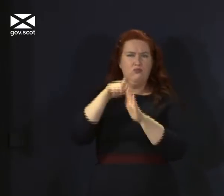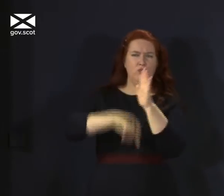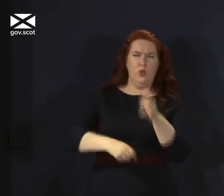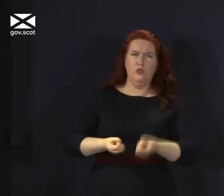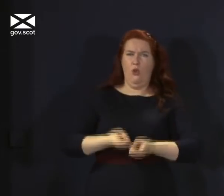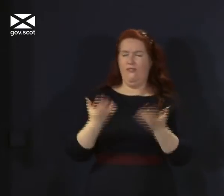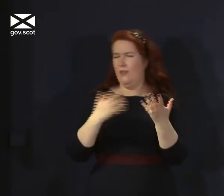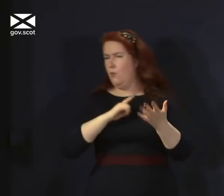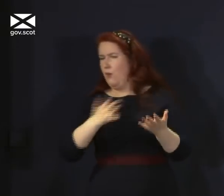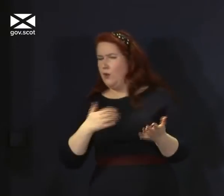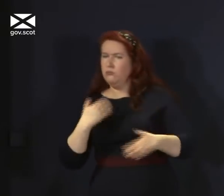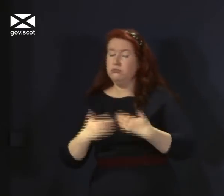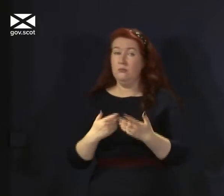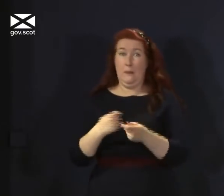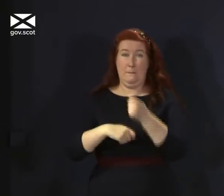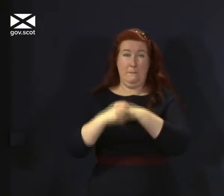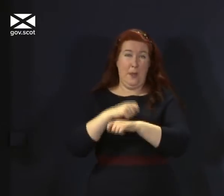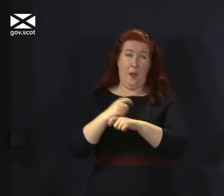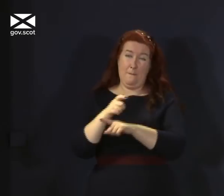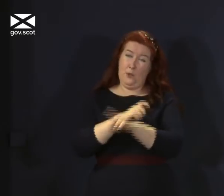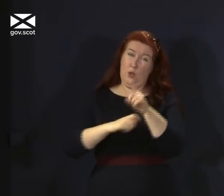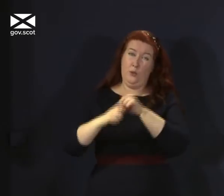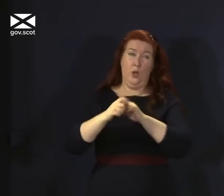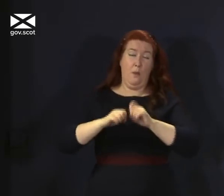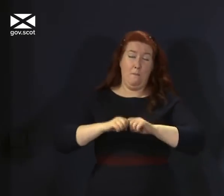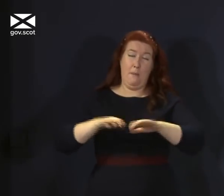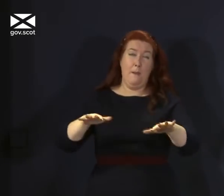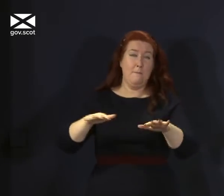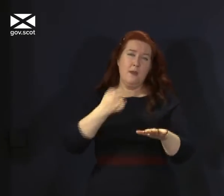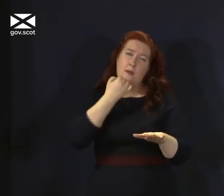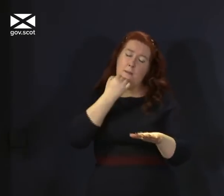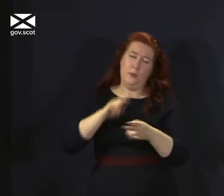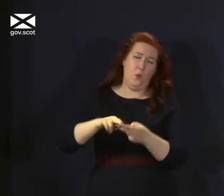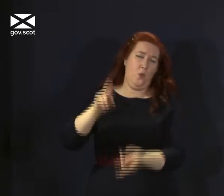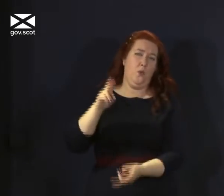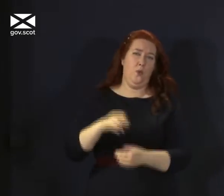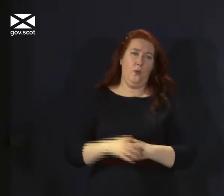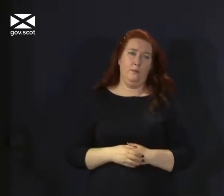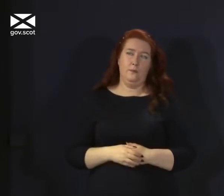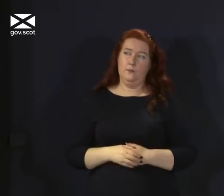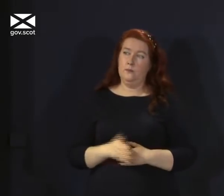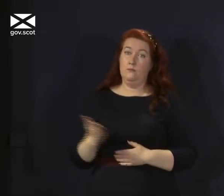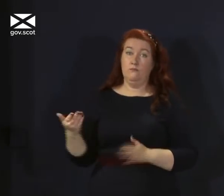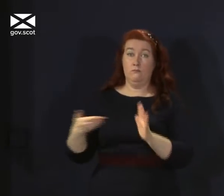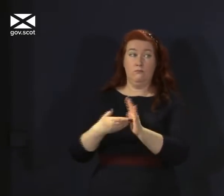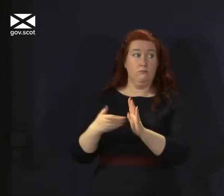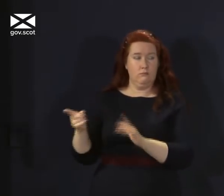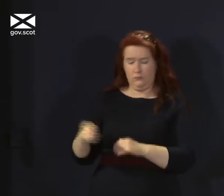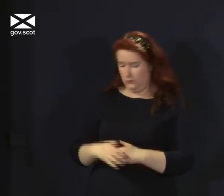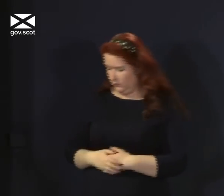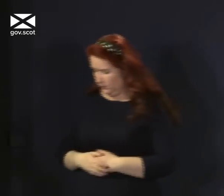wind and allow it to run ahead of us again. That would set all of us backwards. Do one of you want to say